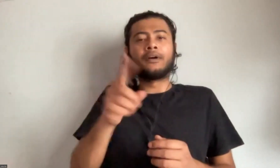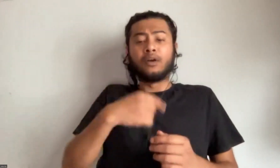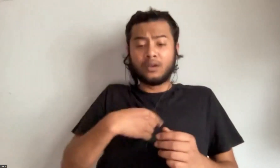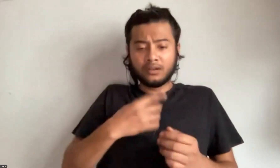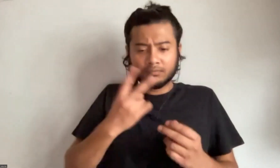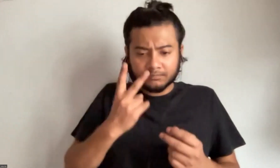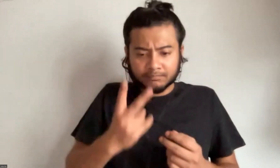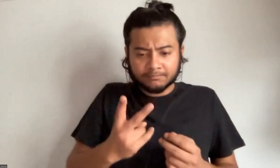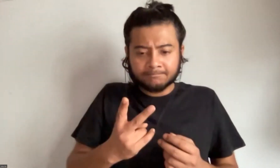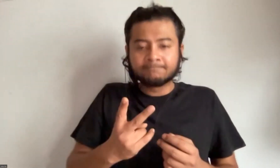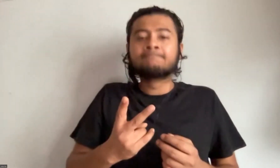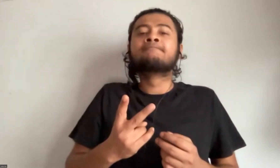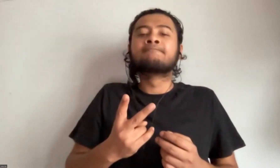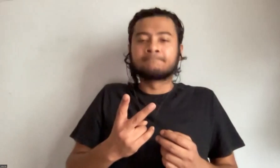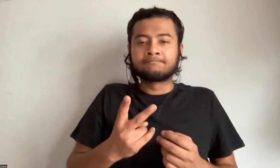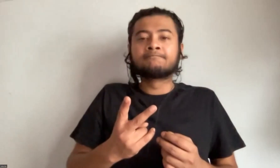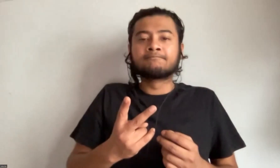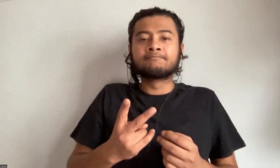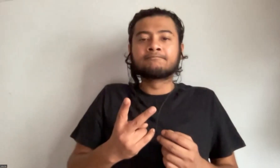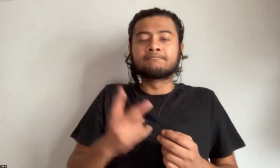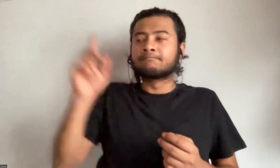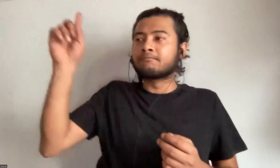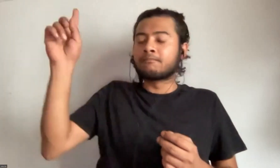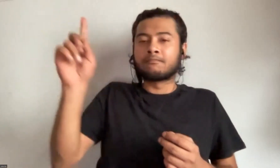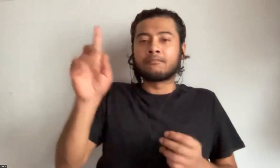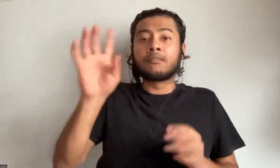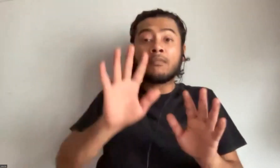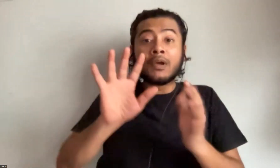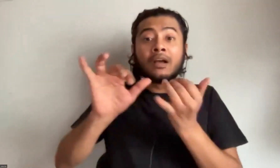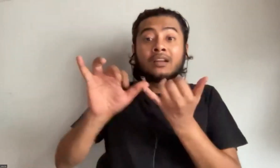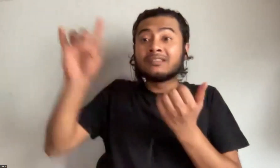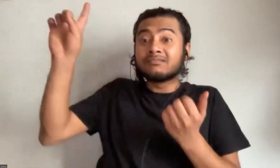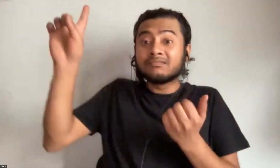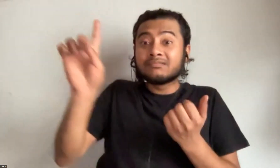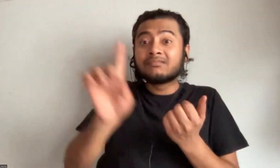does Krishna comes? Krishna comes when sin really